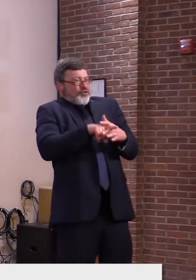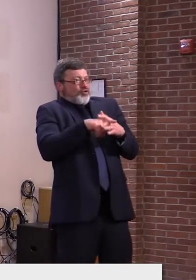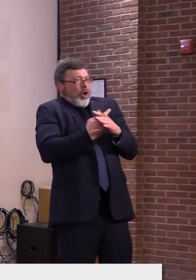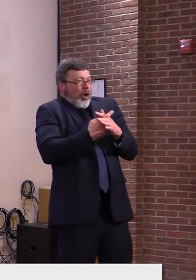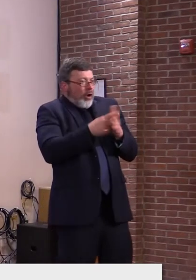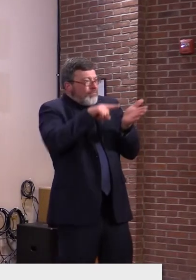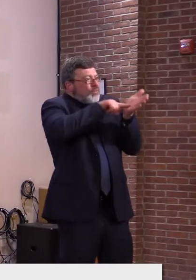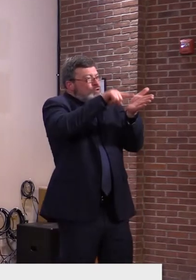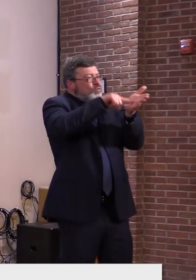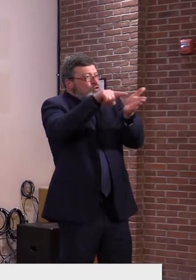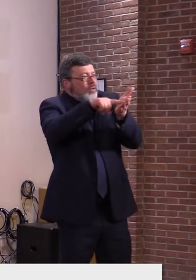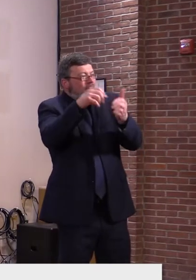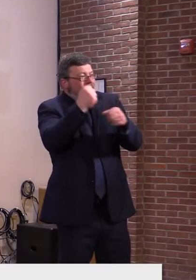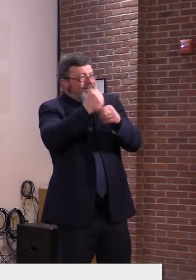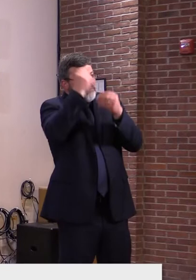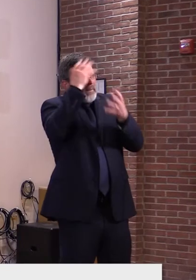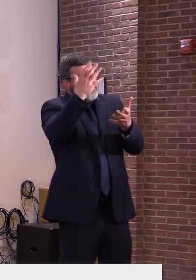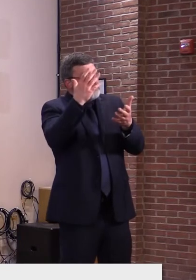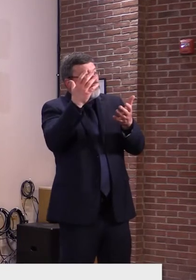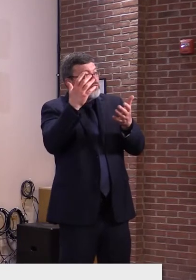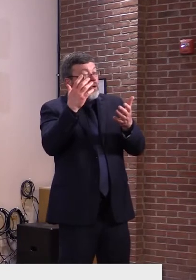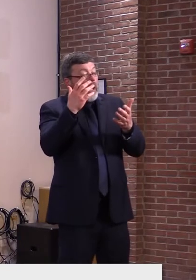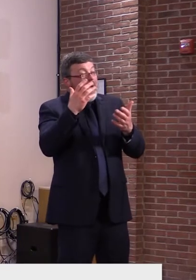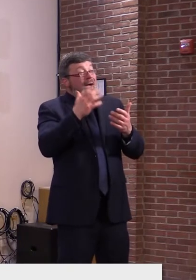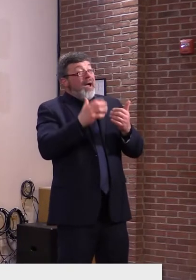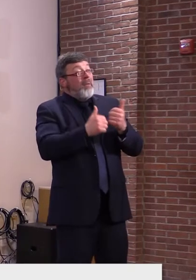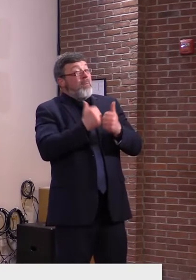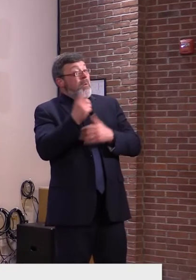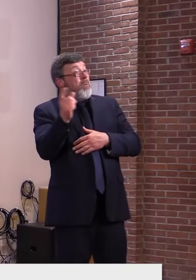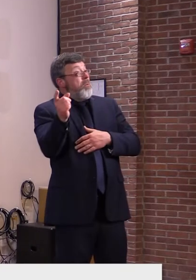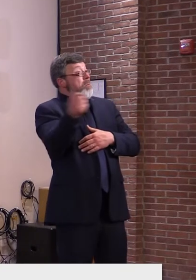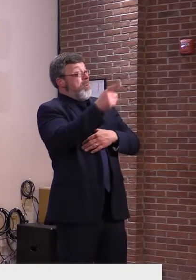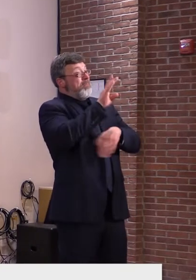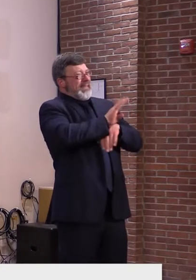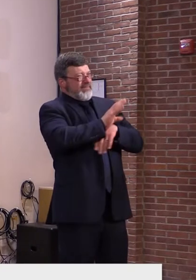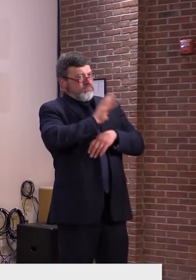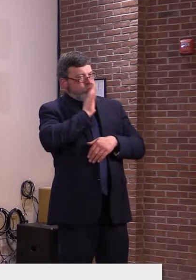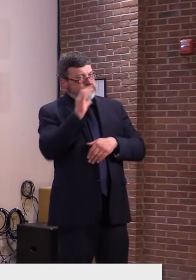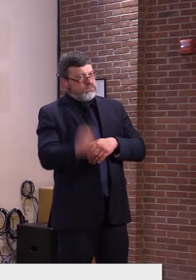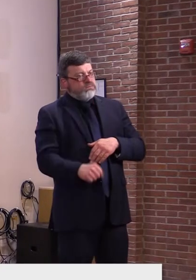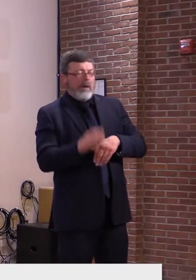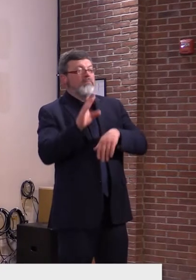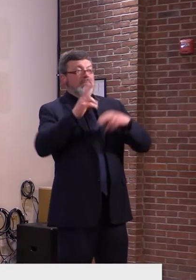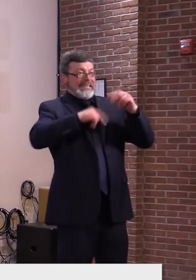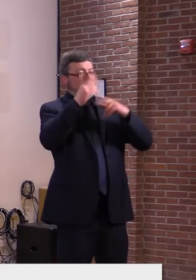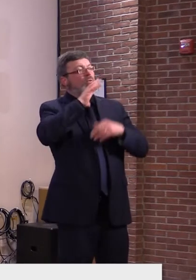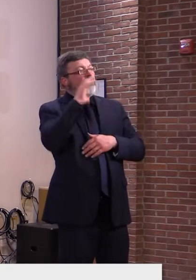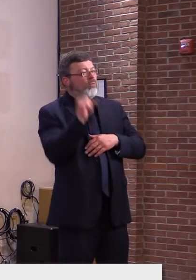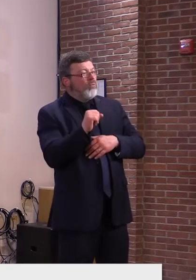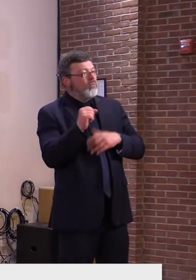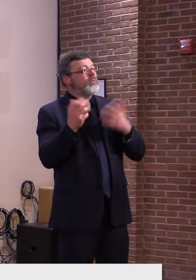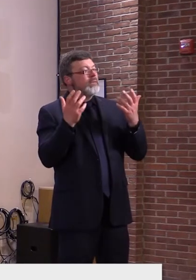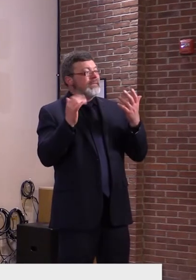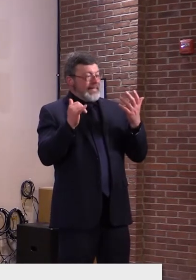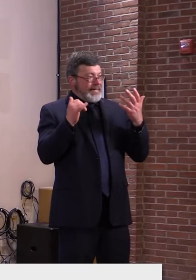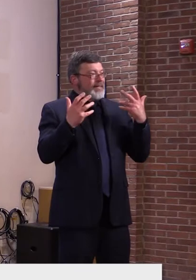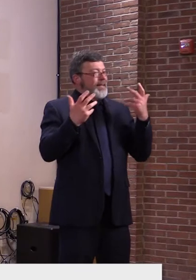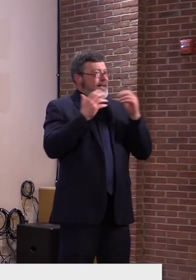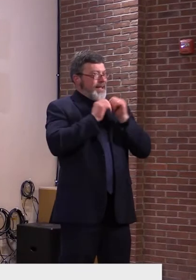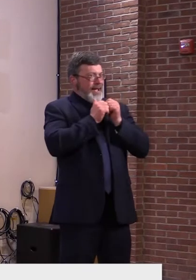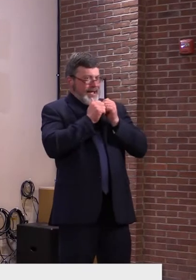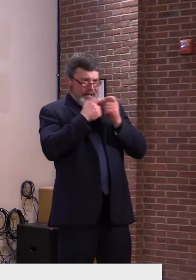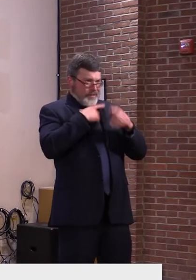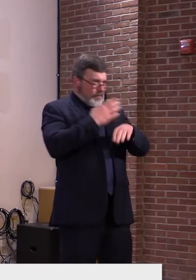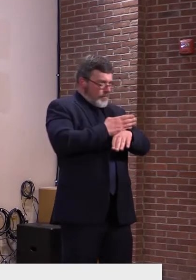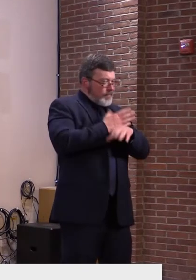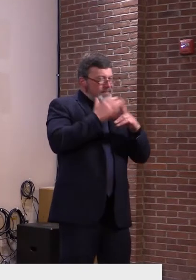so this was essentially designed to provide us some foundational information about facility conditions. The next step under Act 72